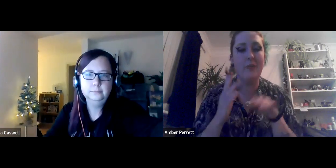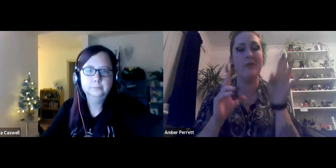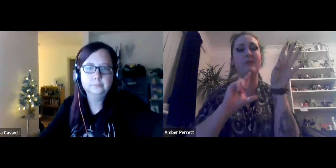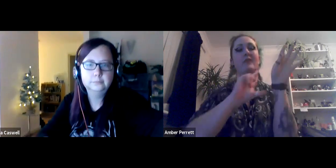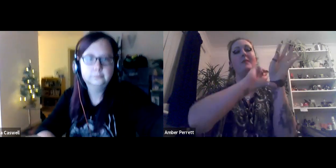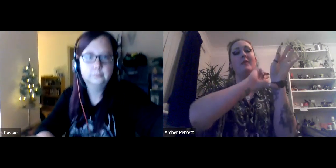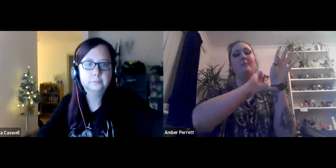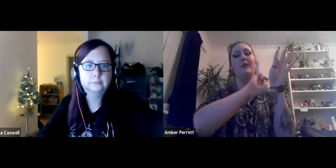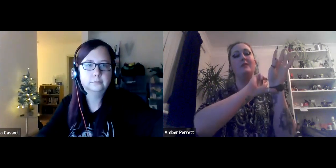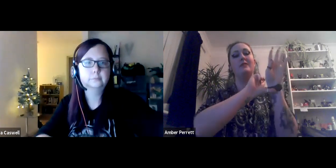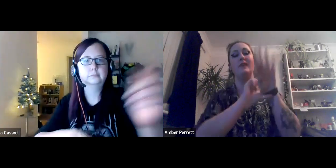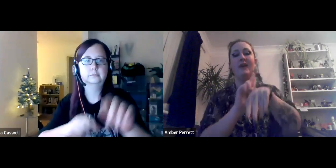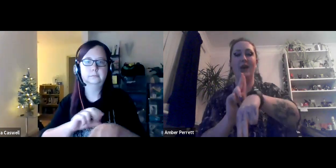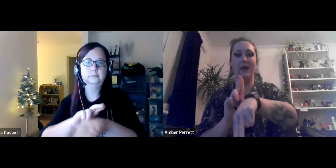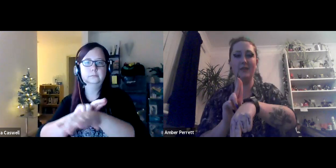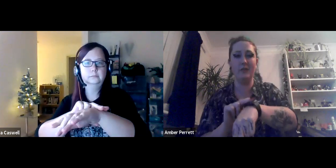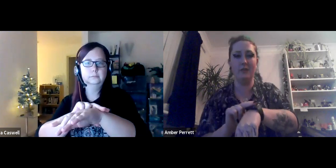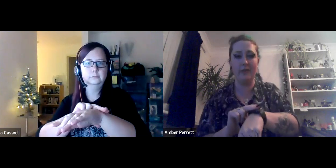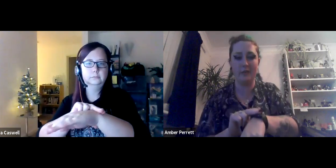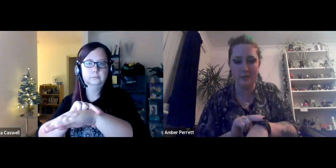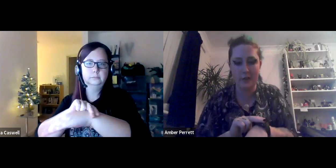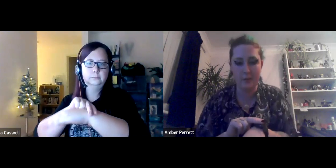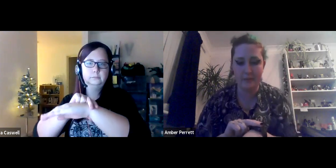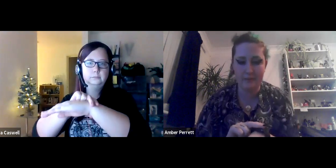was the thumb on the pulse and the 2 fingers on top.